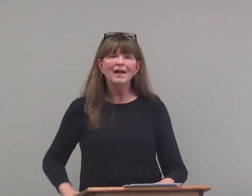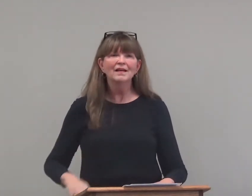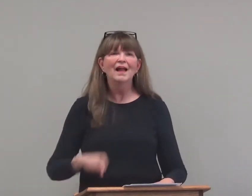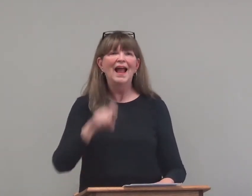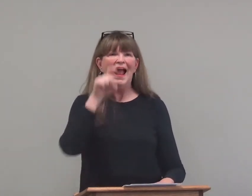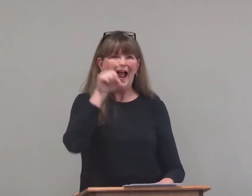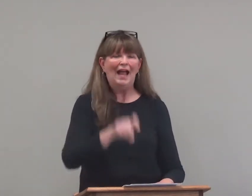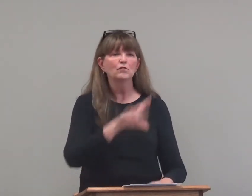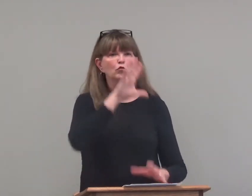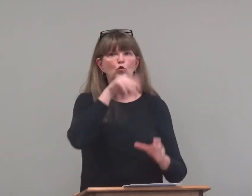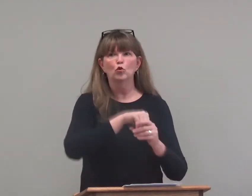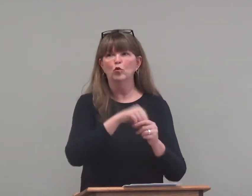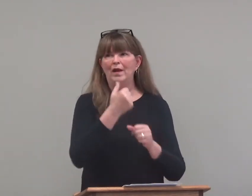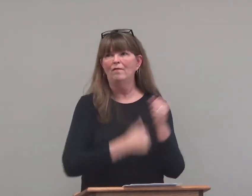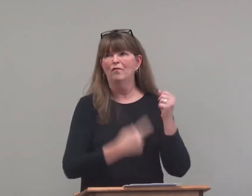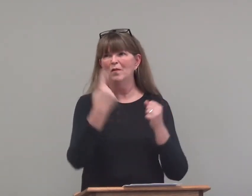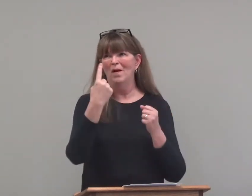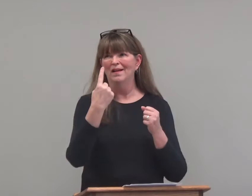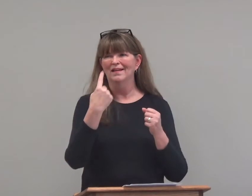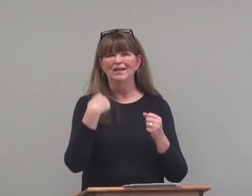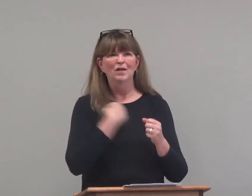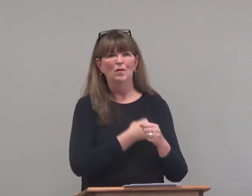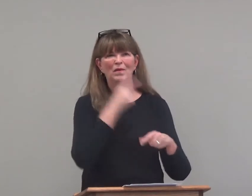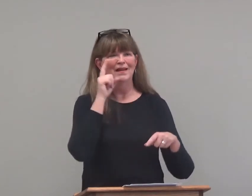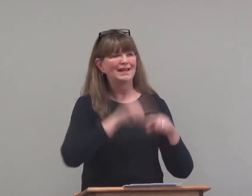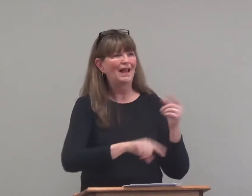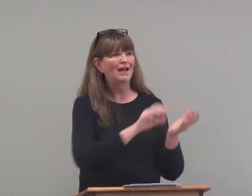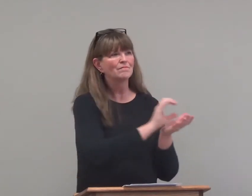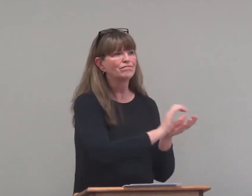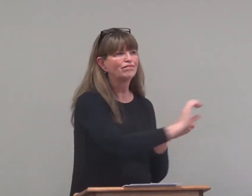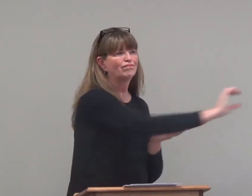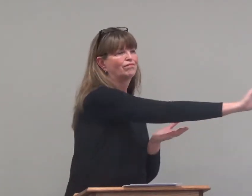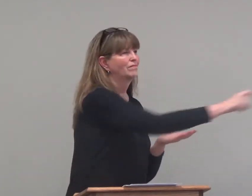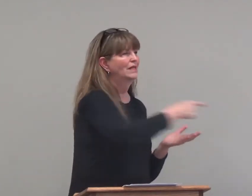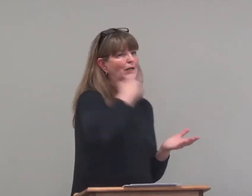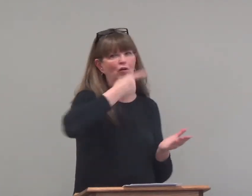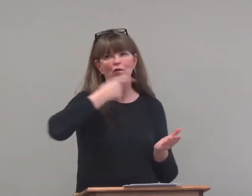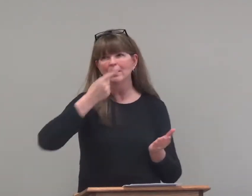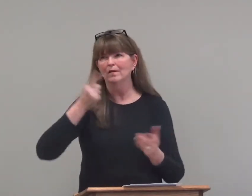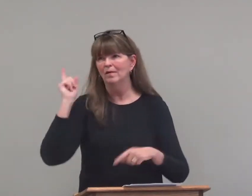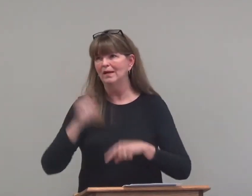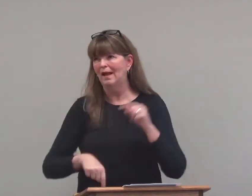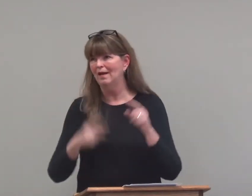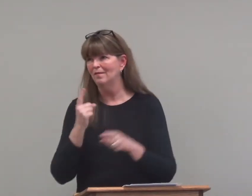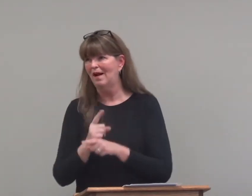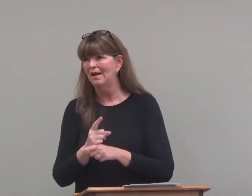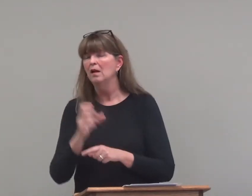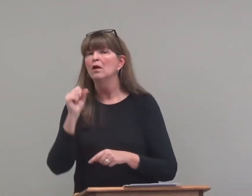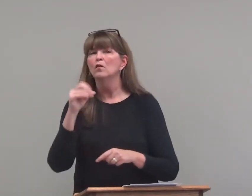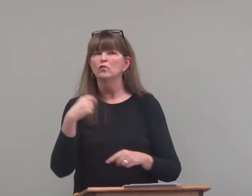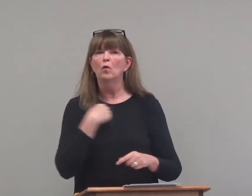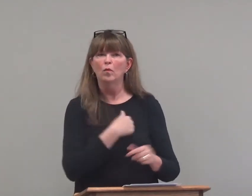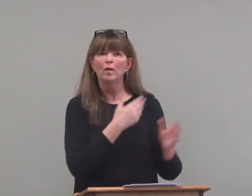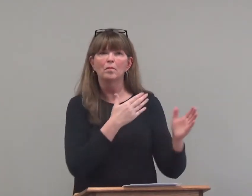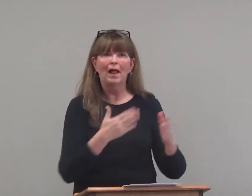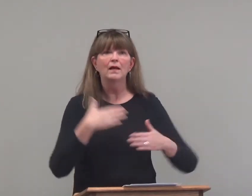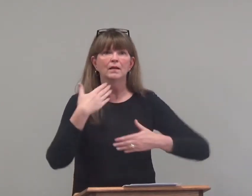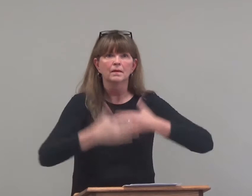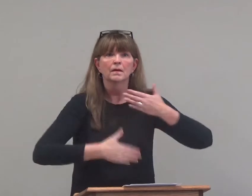body of Christ has to include absolutely everyone. We cannot marginalize hearing people.